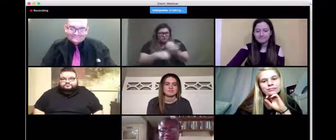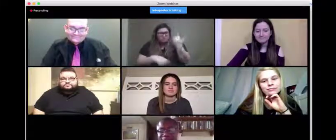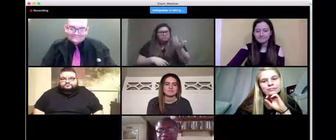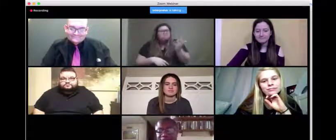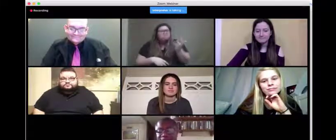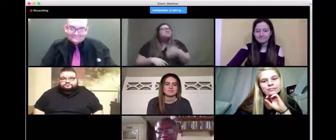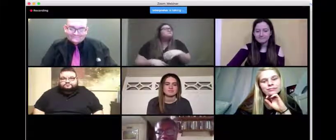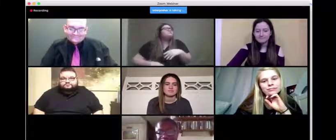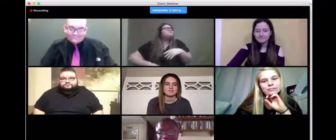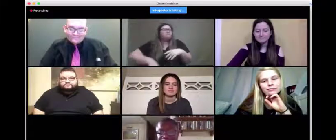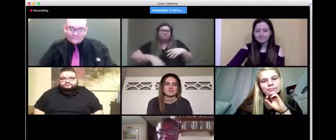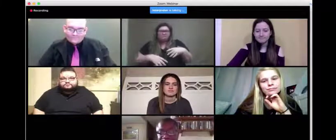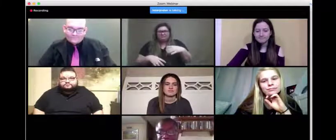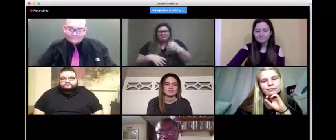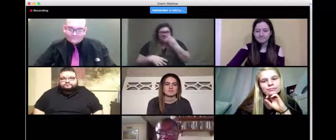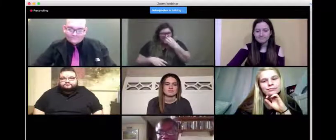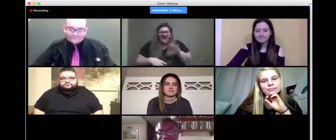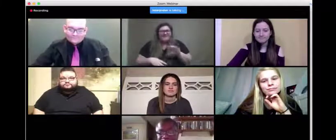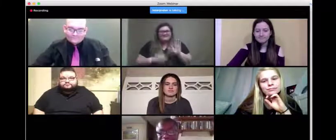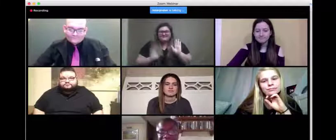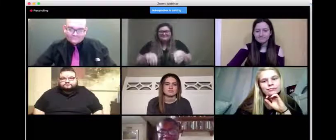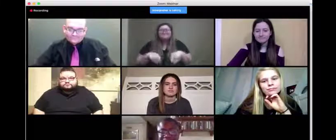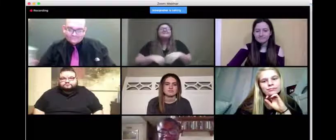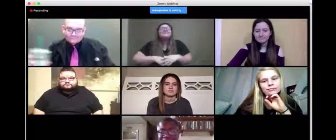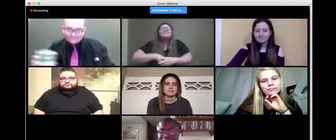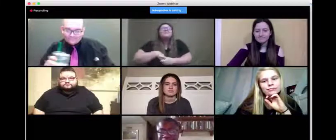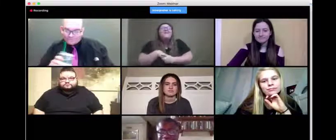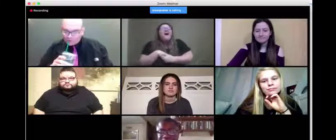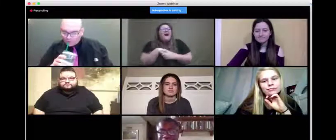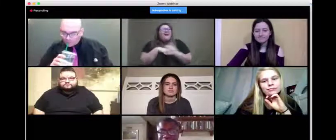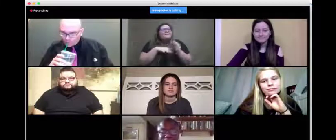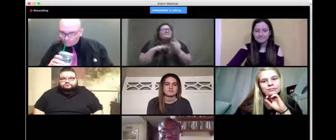It's hot. it's hot, and I graduated